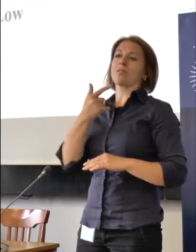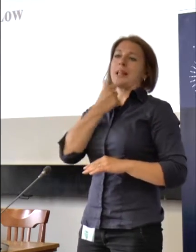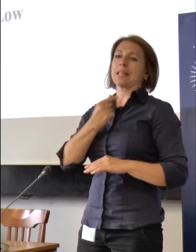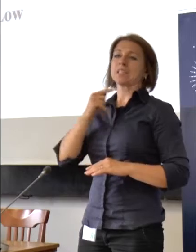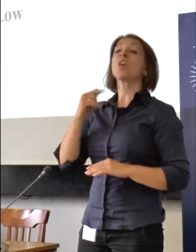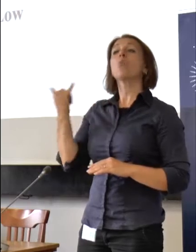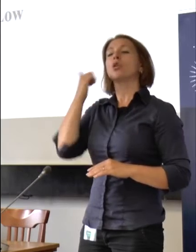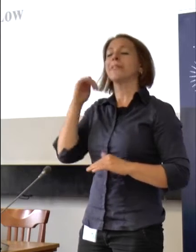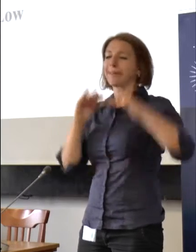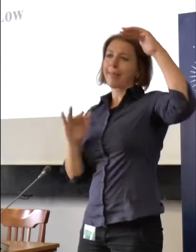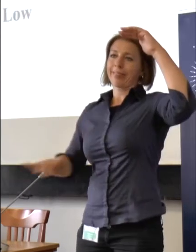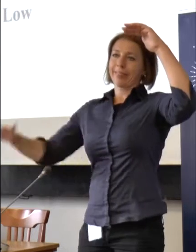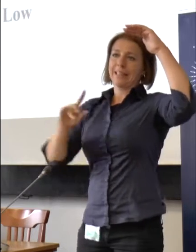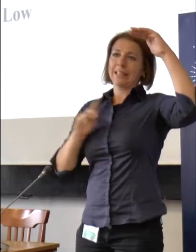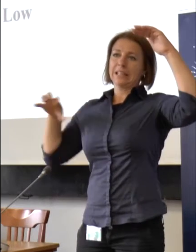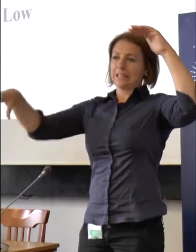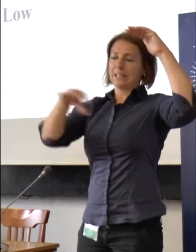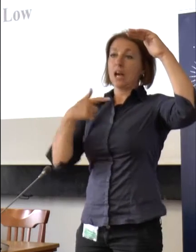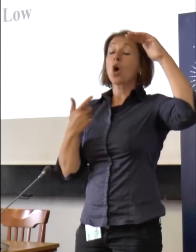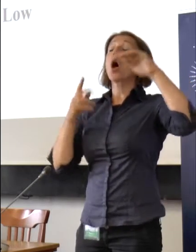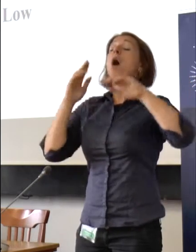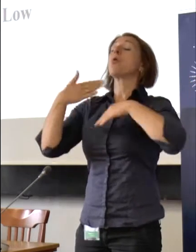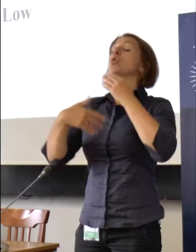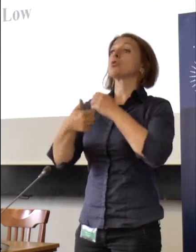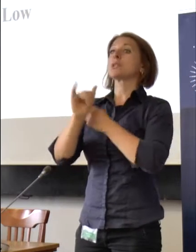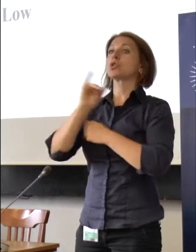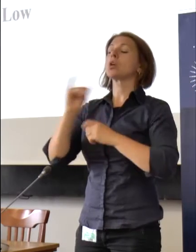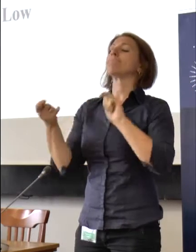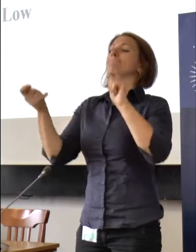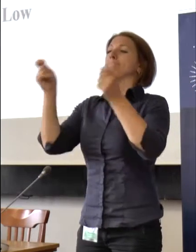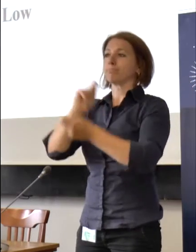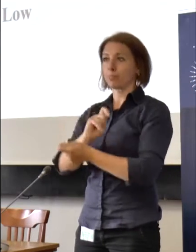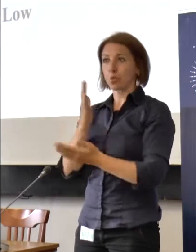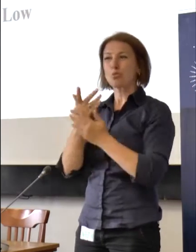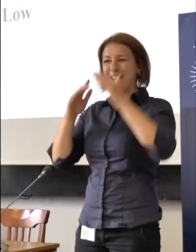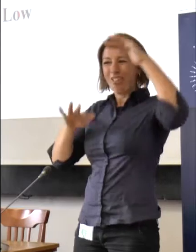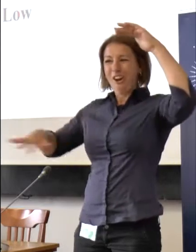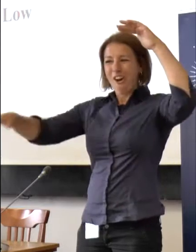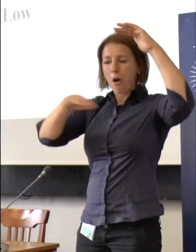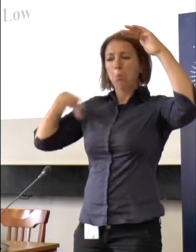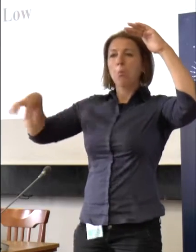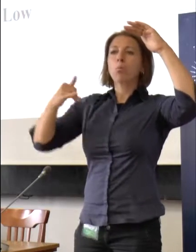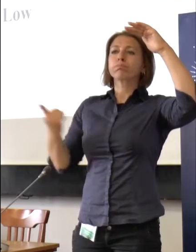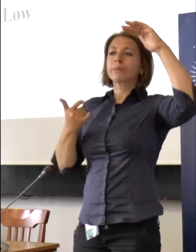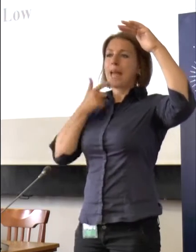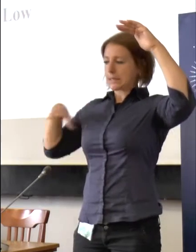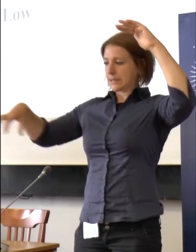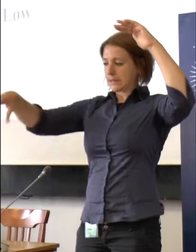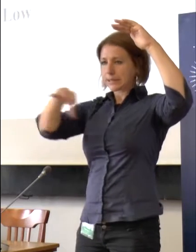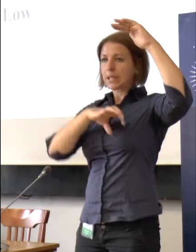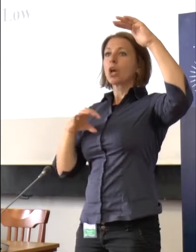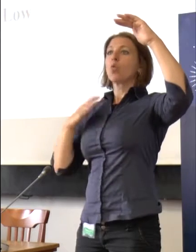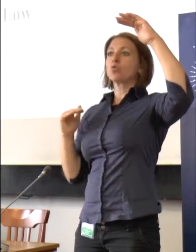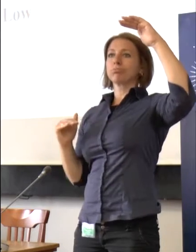from the 16th century on, this situation becomes different. So the vulgar languages go up to the high